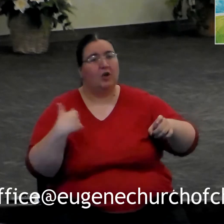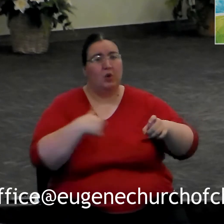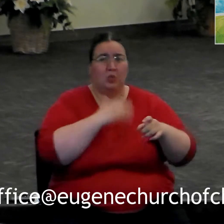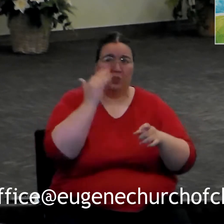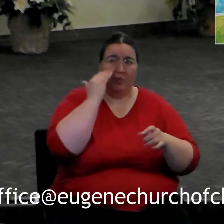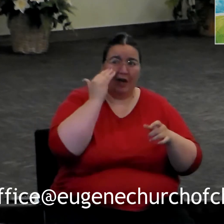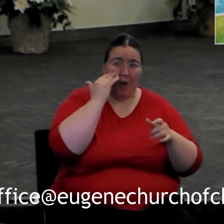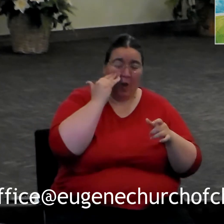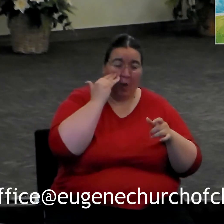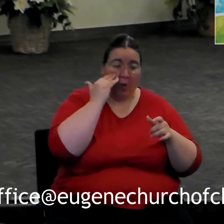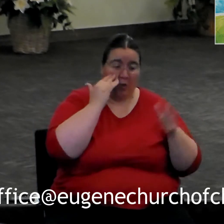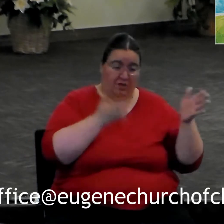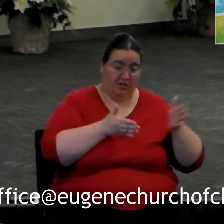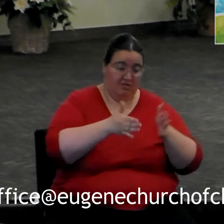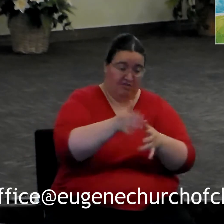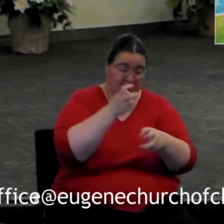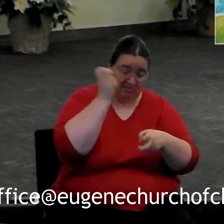there is a reward like you cannot imagine.